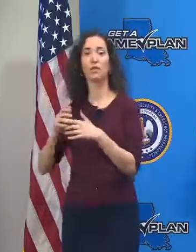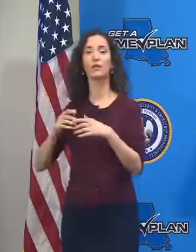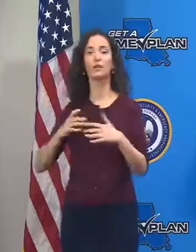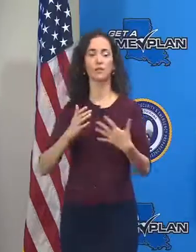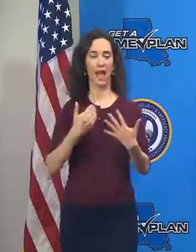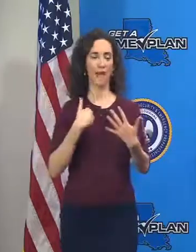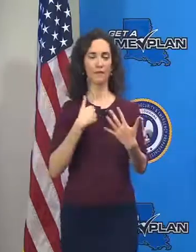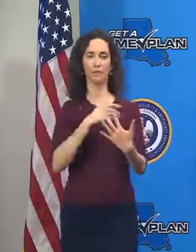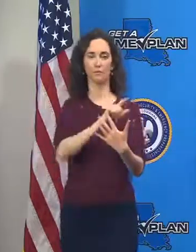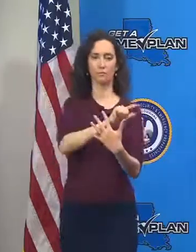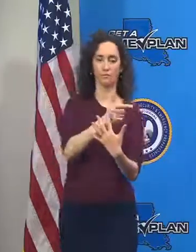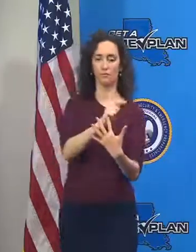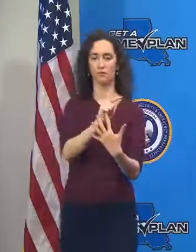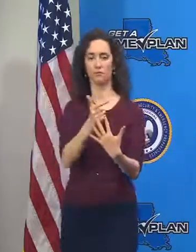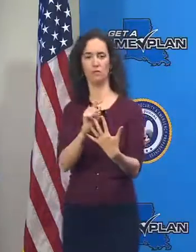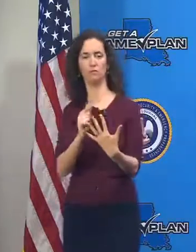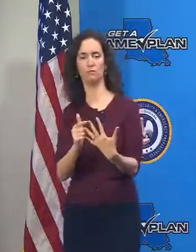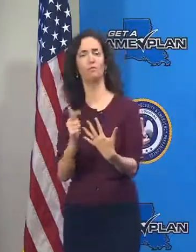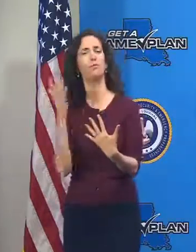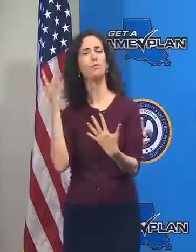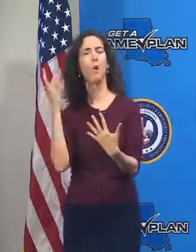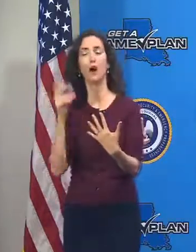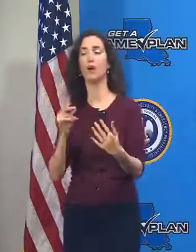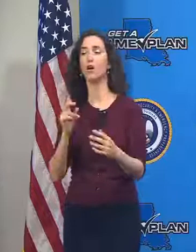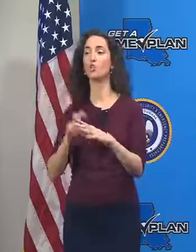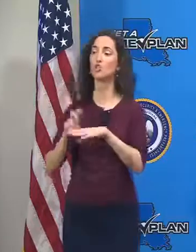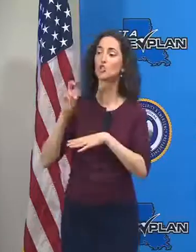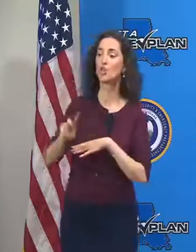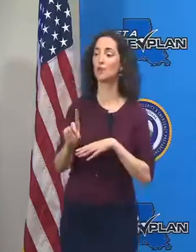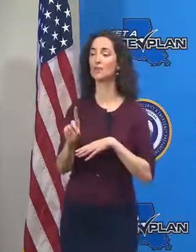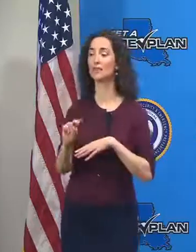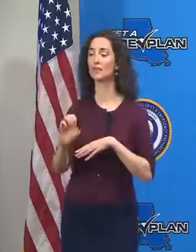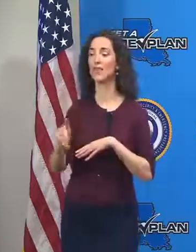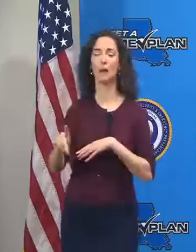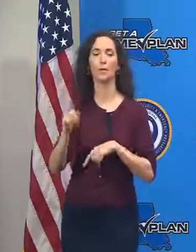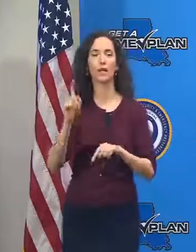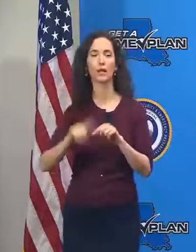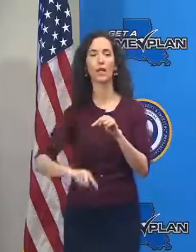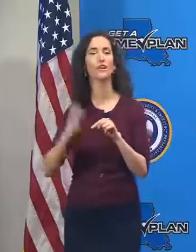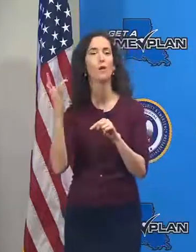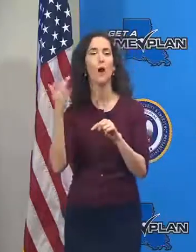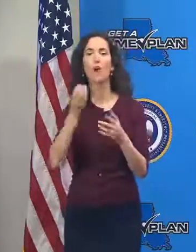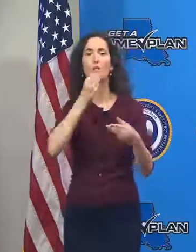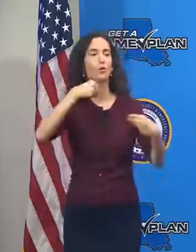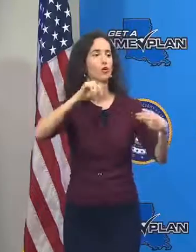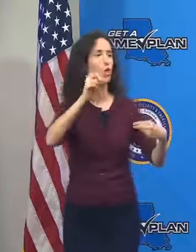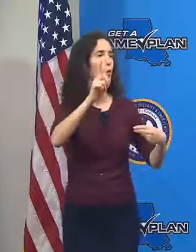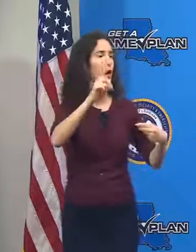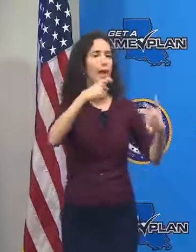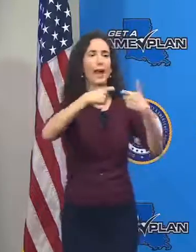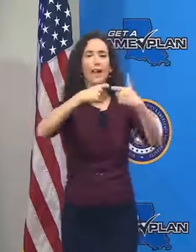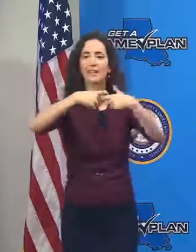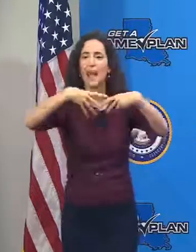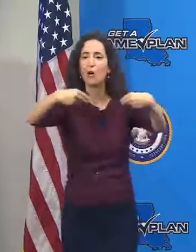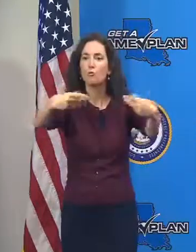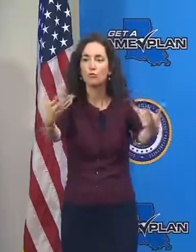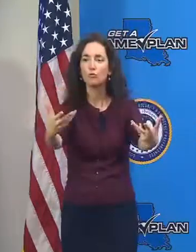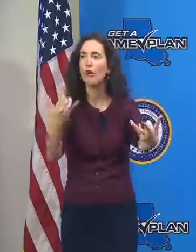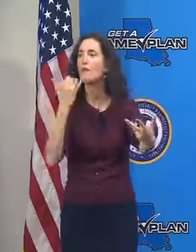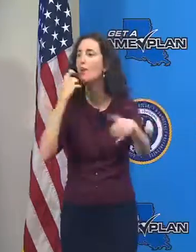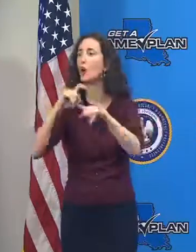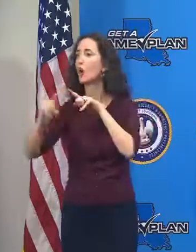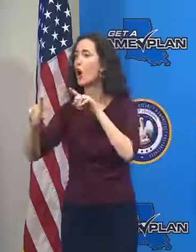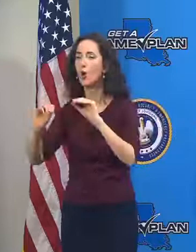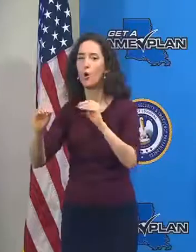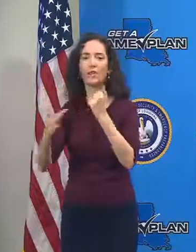reason. You can't do DSNAP immediately because there's no grocery store. There's no power. There's no phone. There's